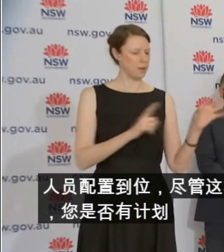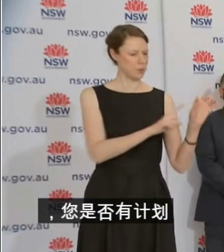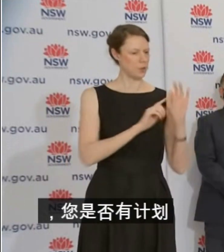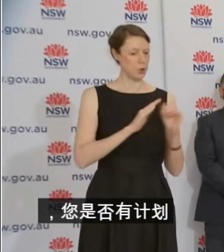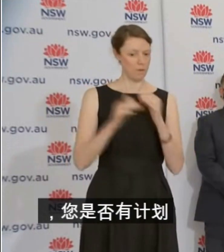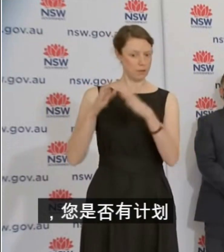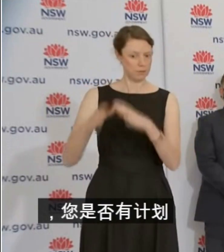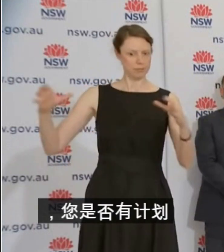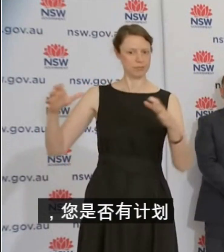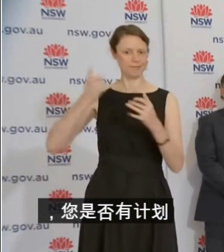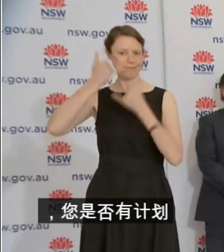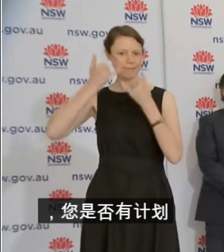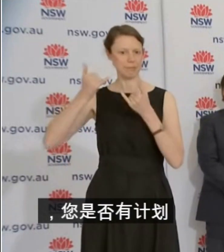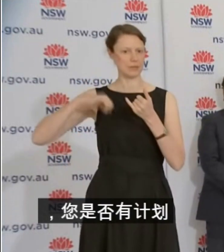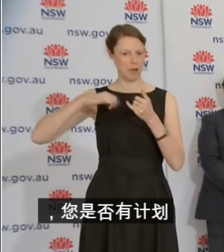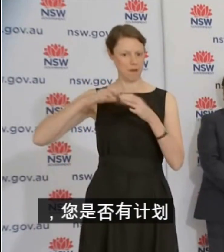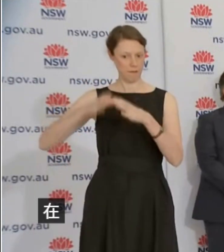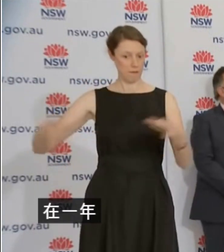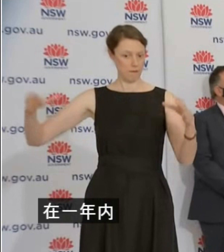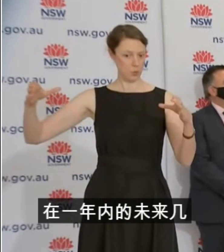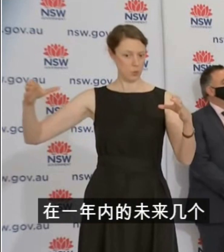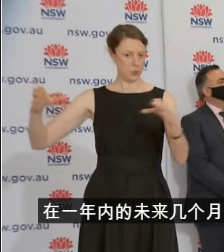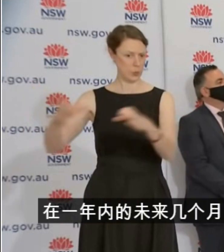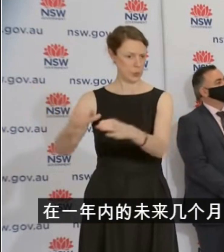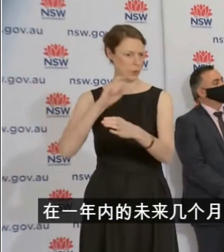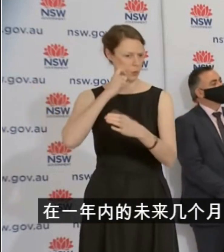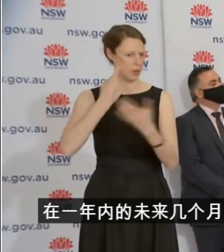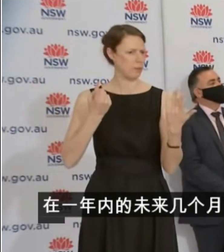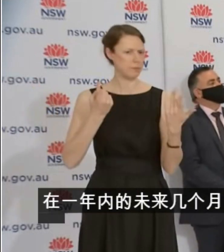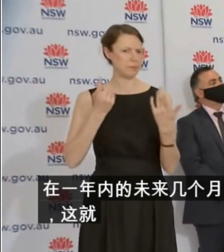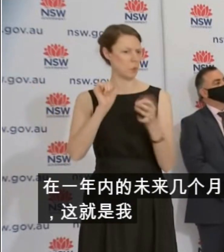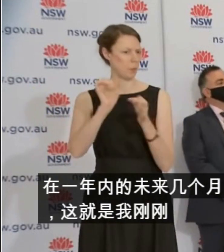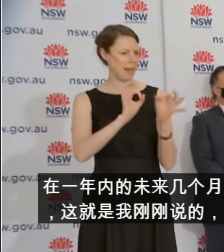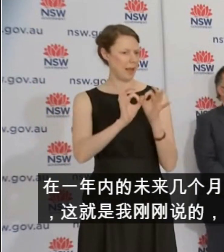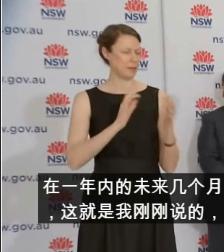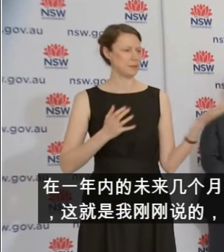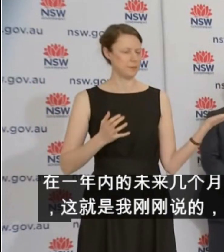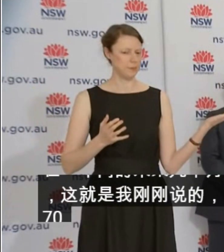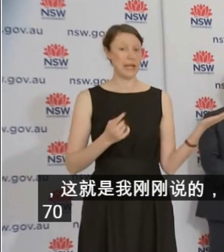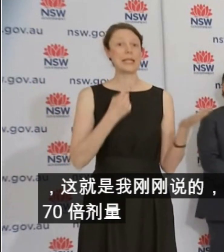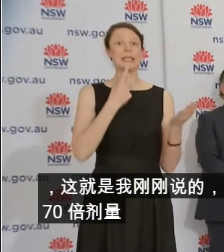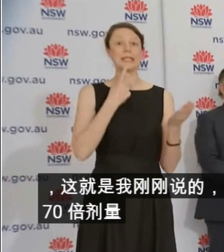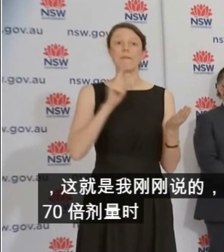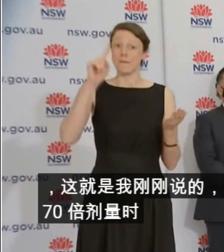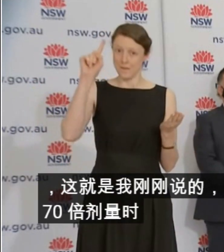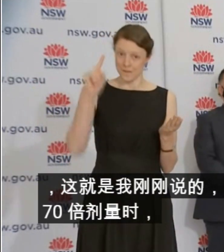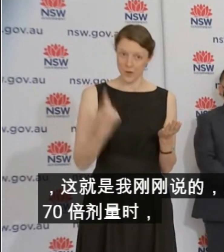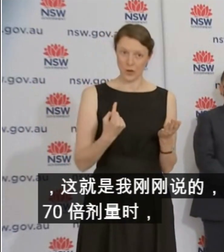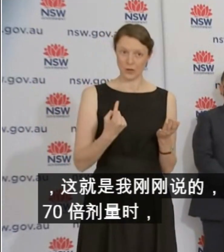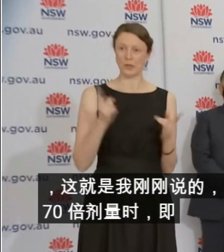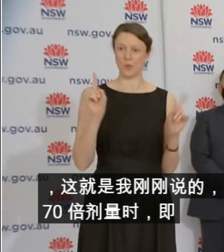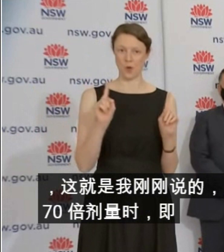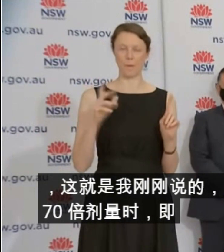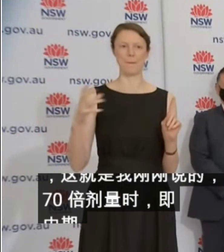any plans to reduce staffing in coming months, within a year? Is there anything? Well, that's what I've just said. When we hit 70% double dose,